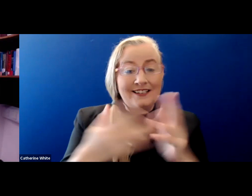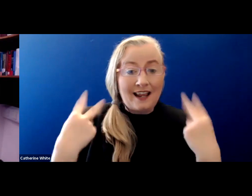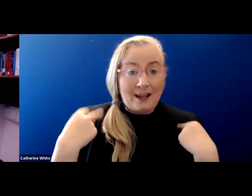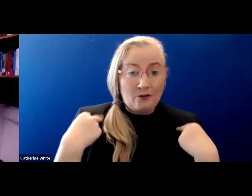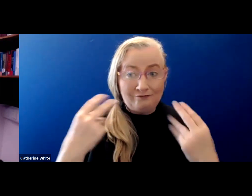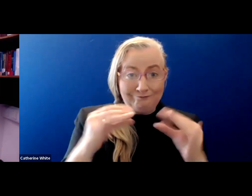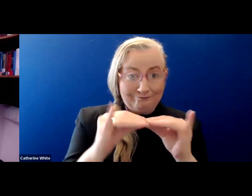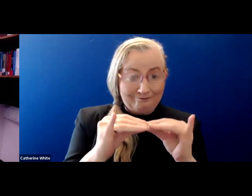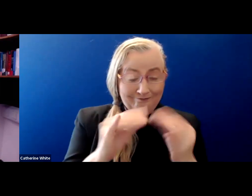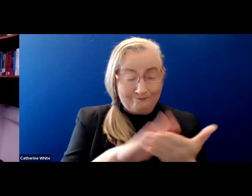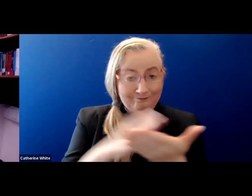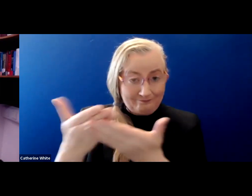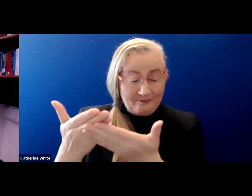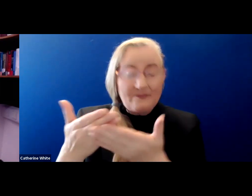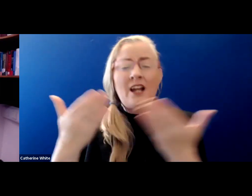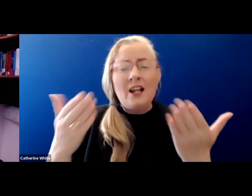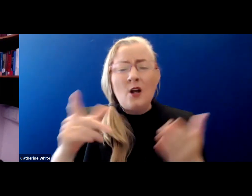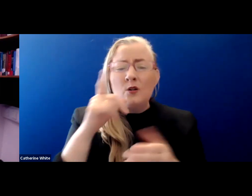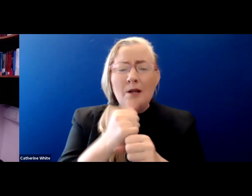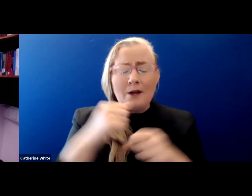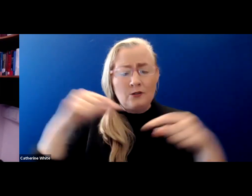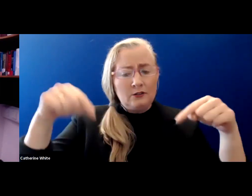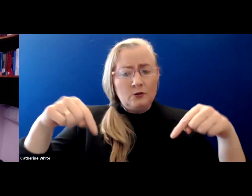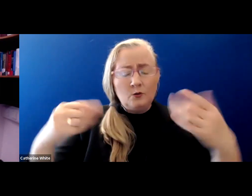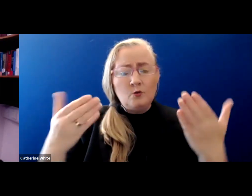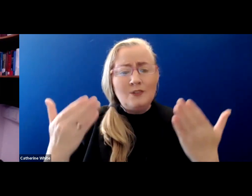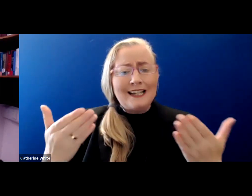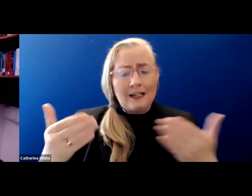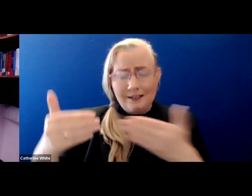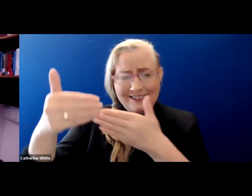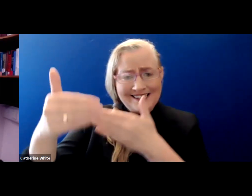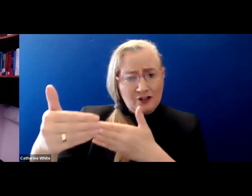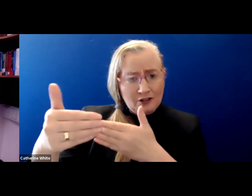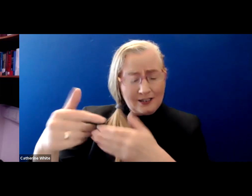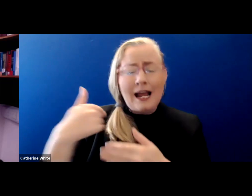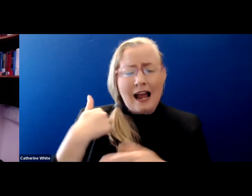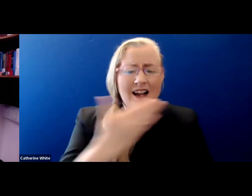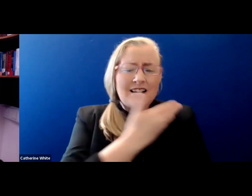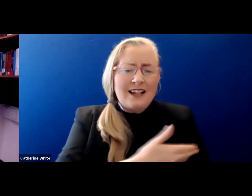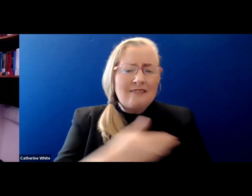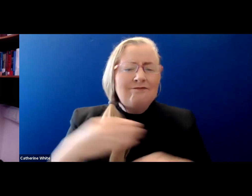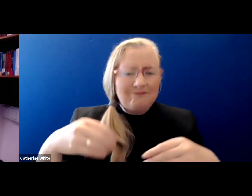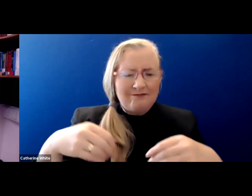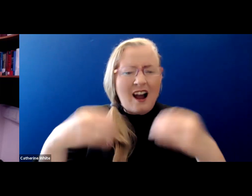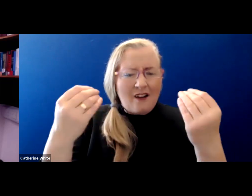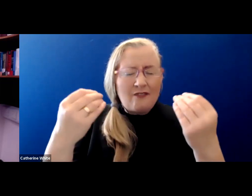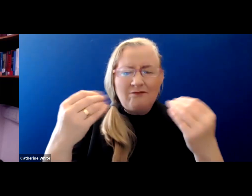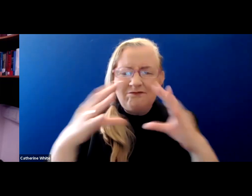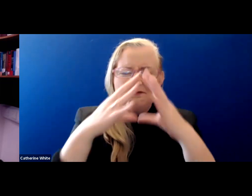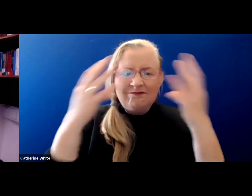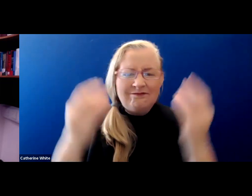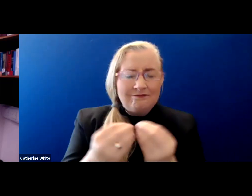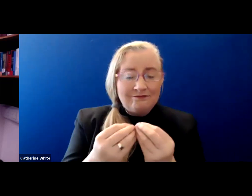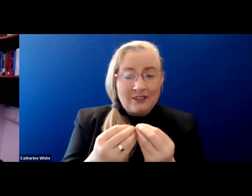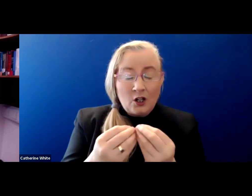interpretation. So in terms of the format of the session, I'm going to begin by offering an overview of two key